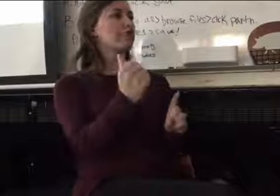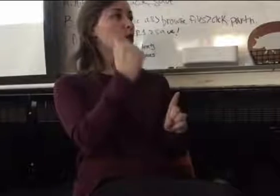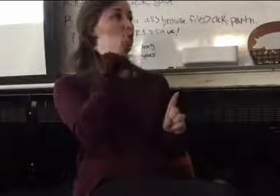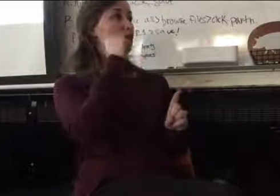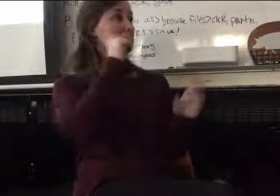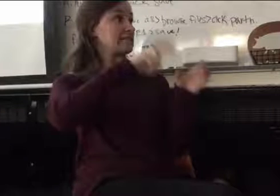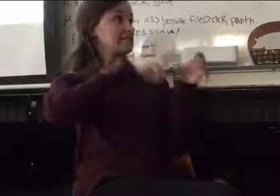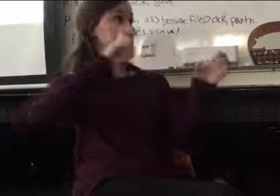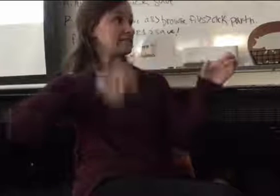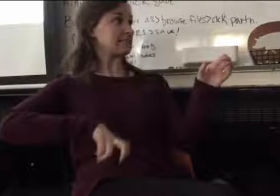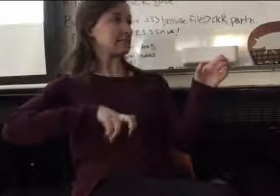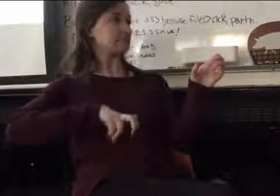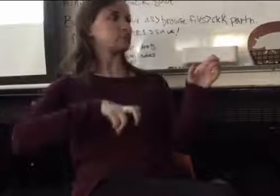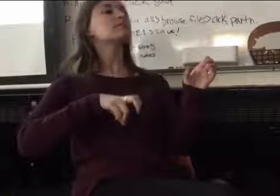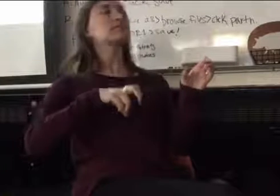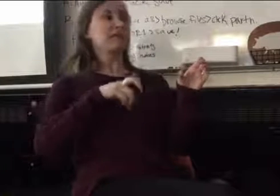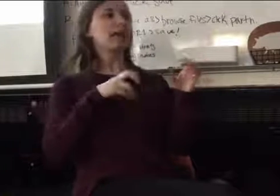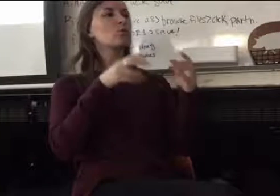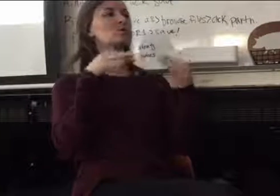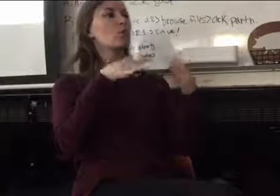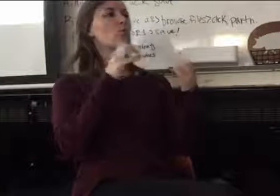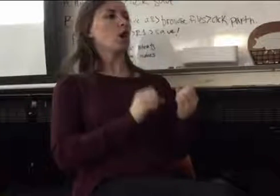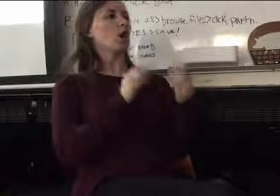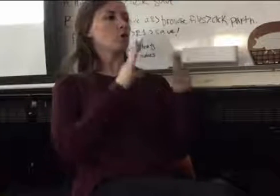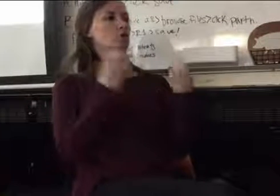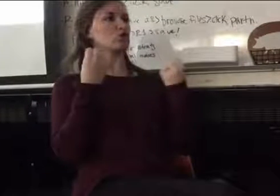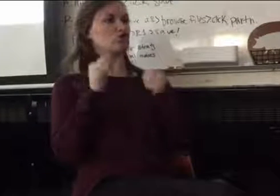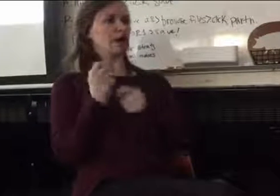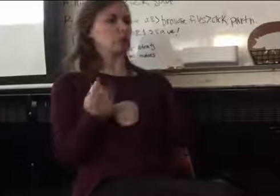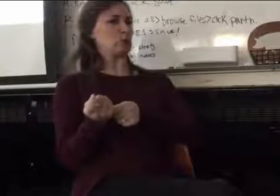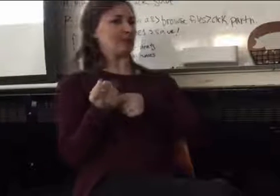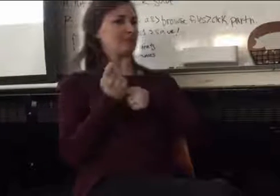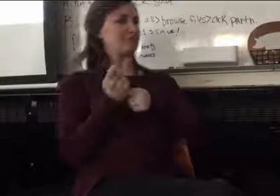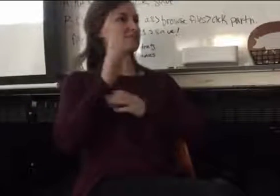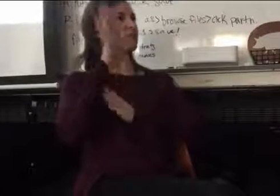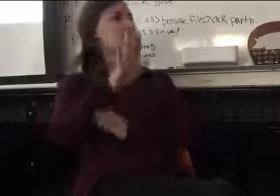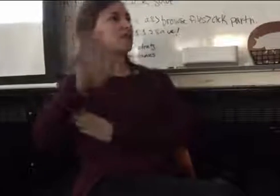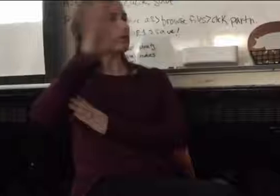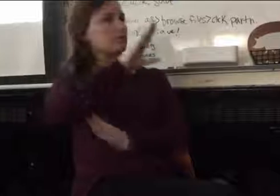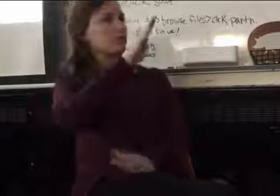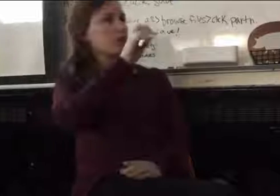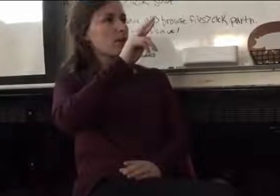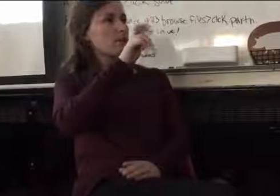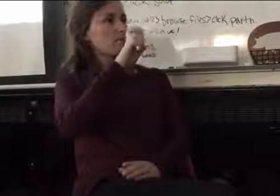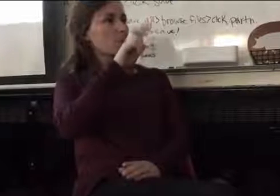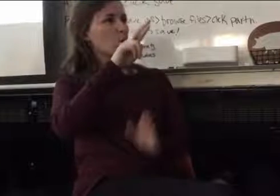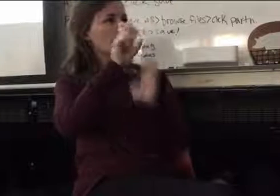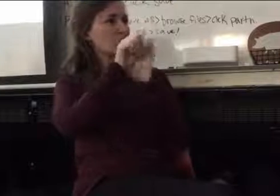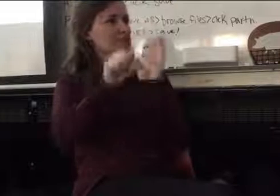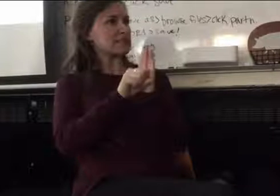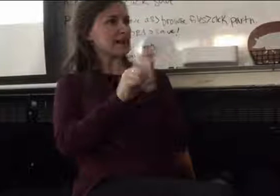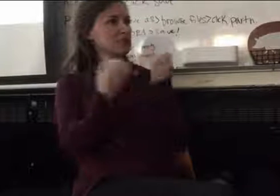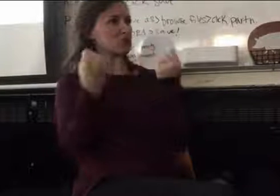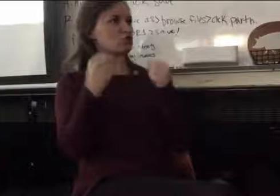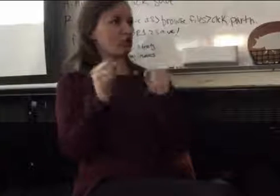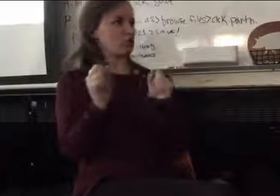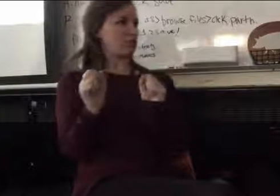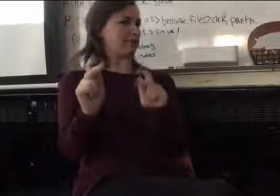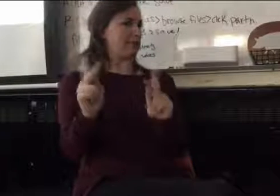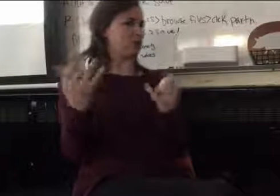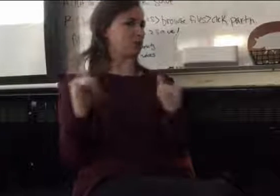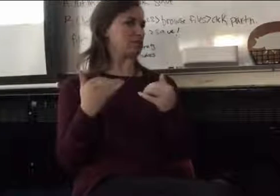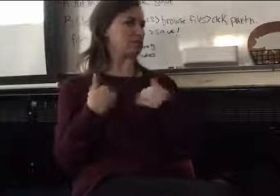was another war tactic. So then at the treaty, they were like all slaves. So that was Well, officially, servitude gets made illegal